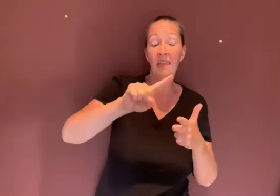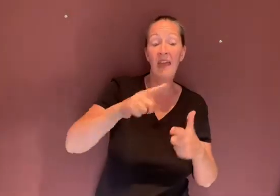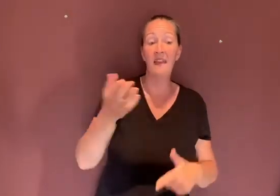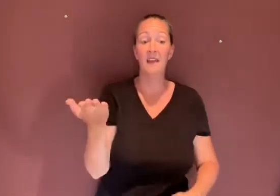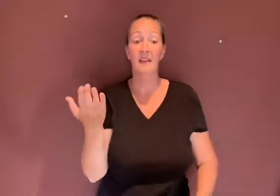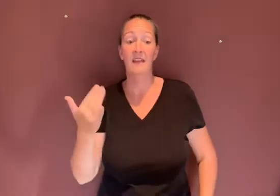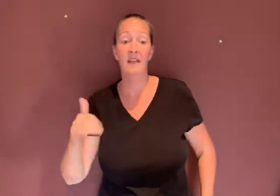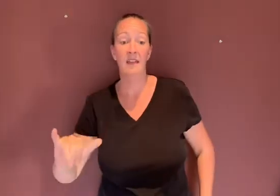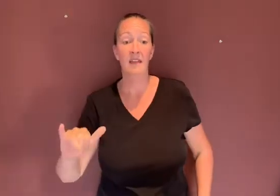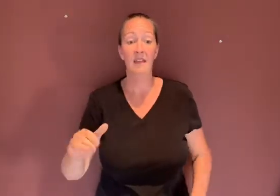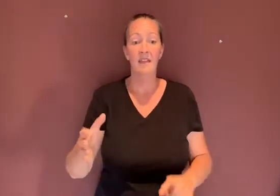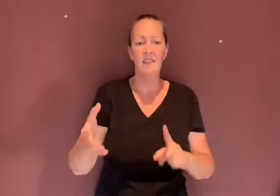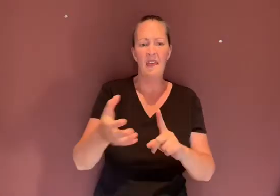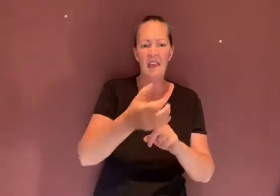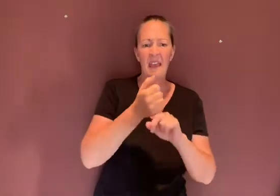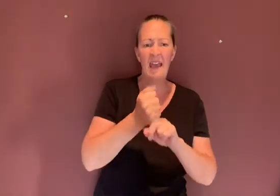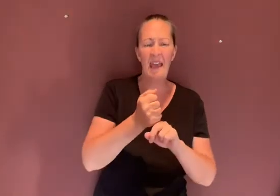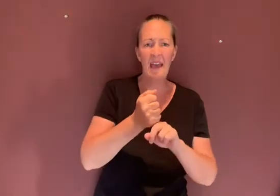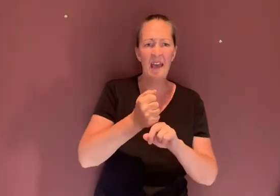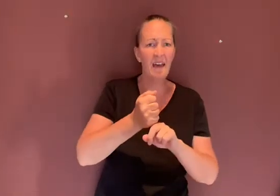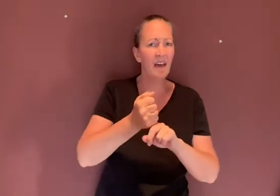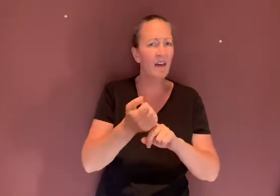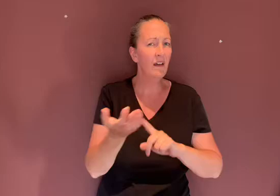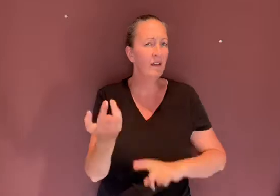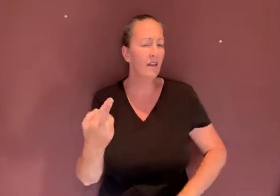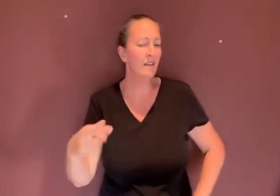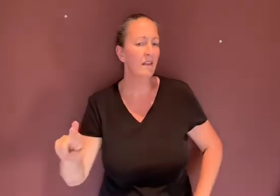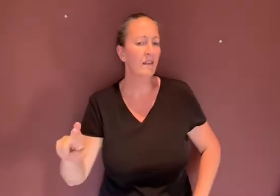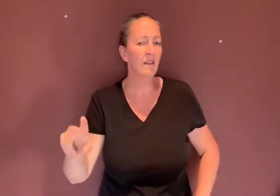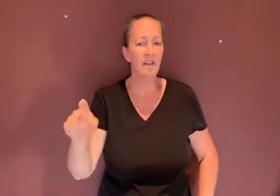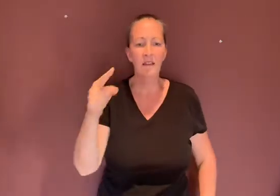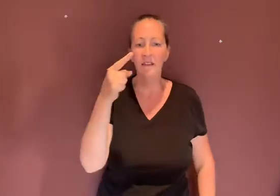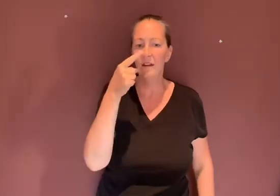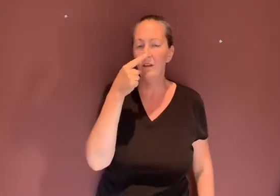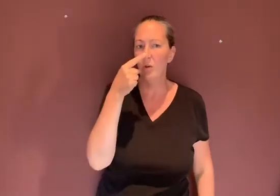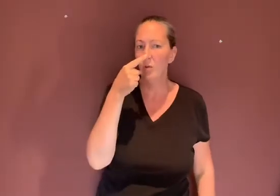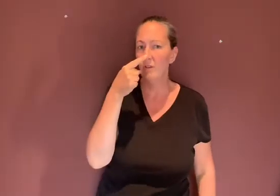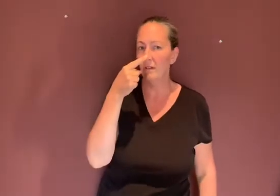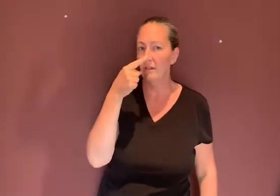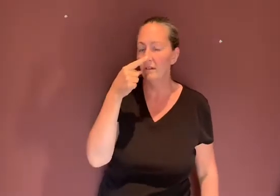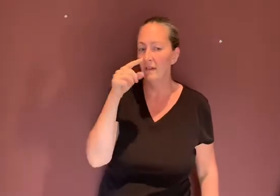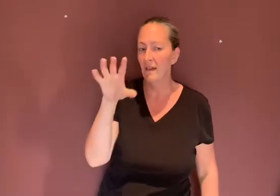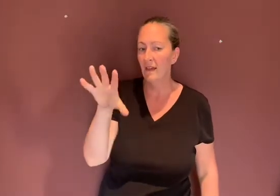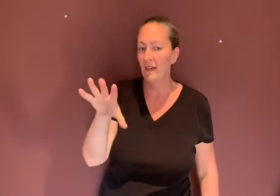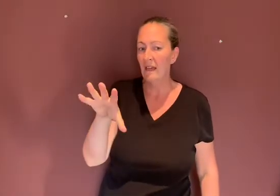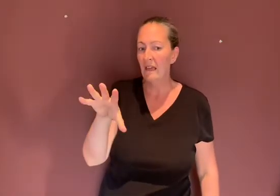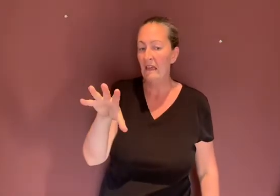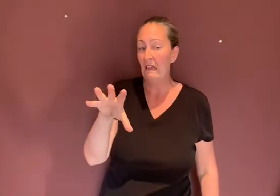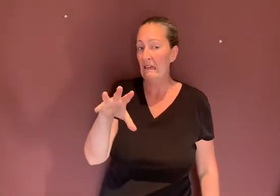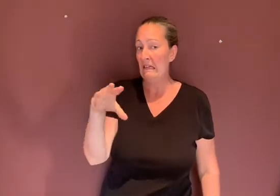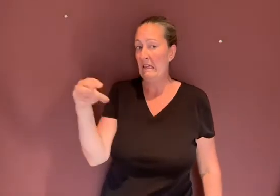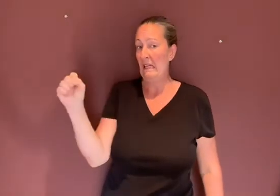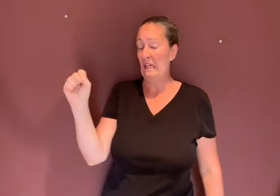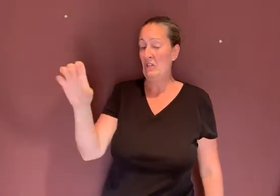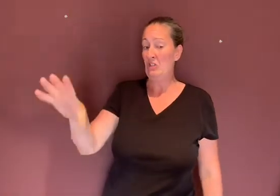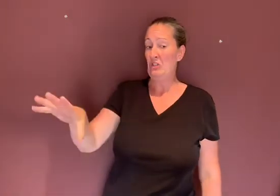Then they held their noses and